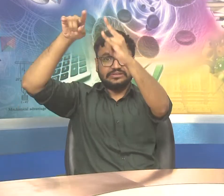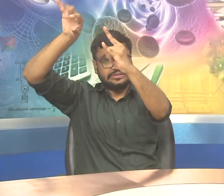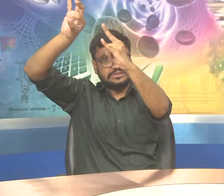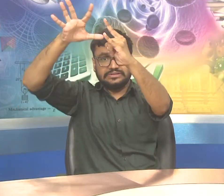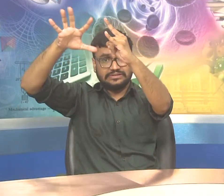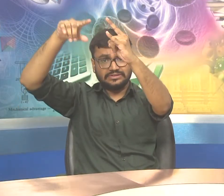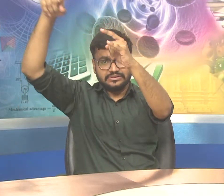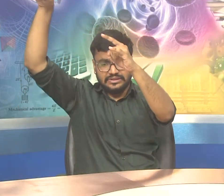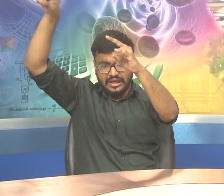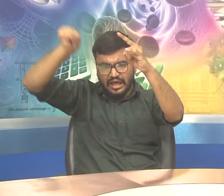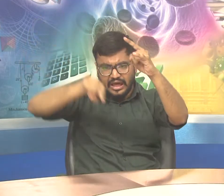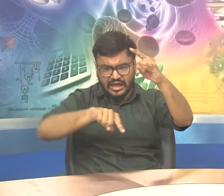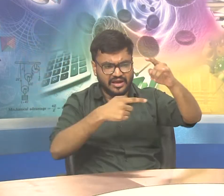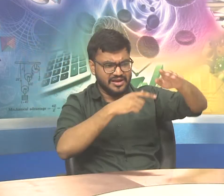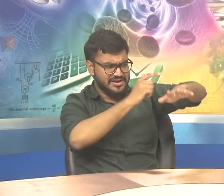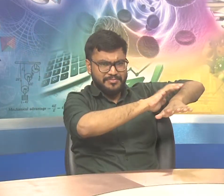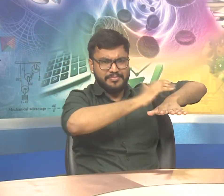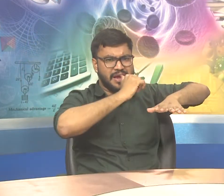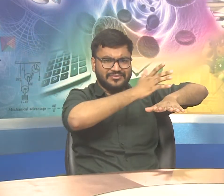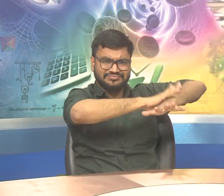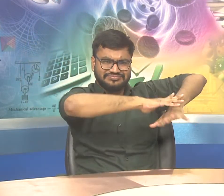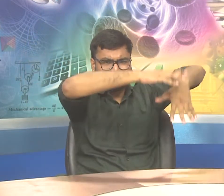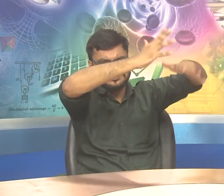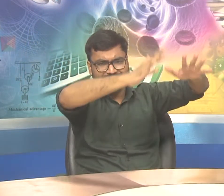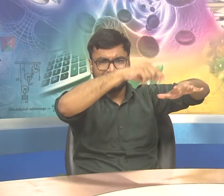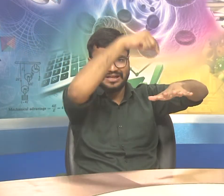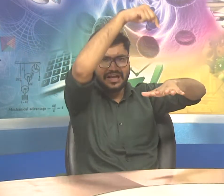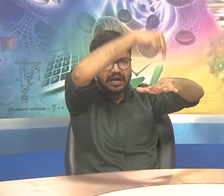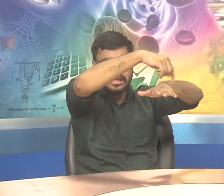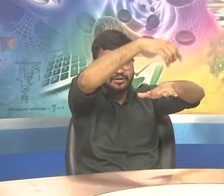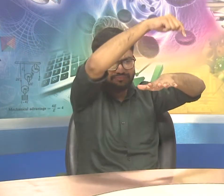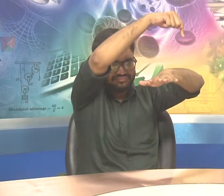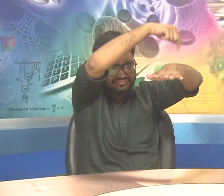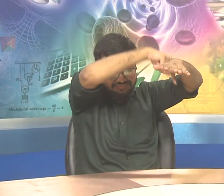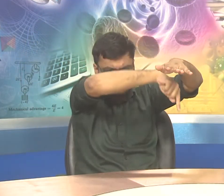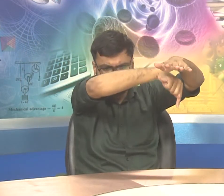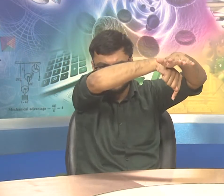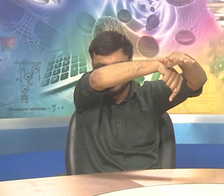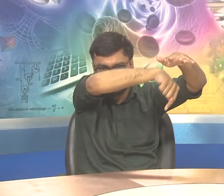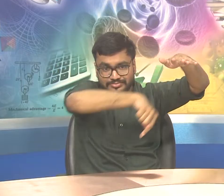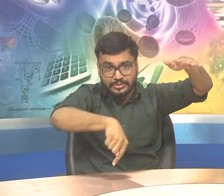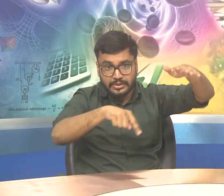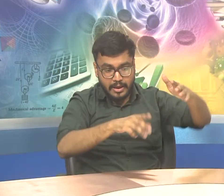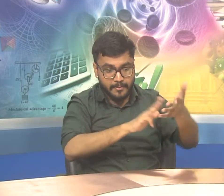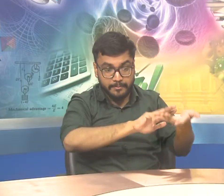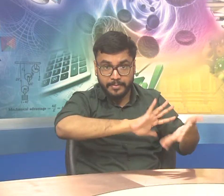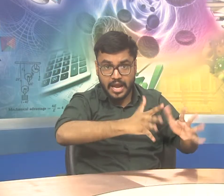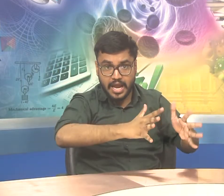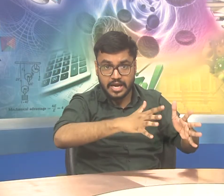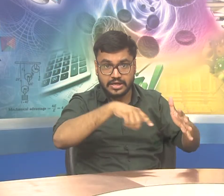The moving water rotates a turbine, changing it into mechanical energy.